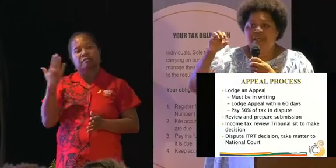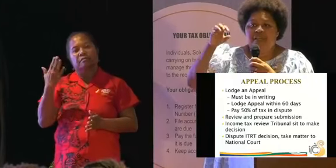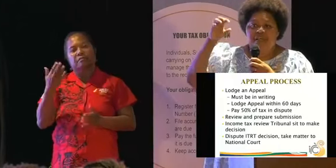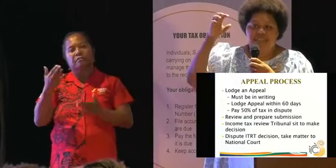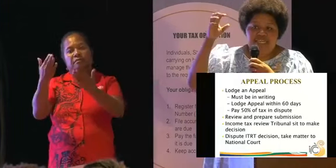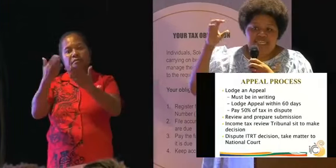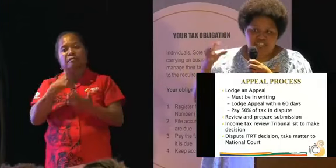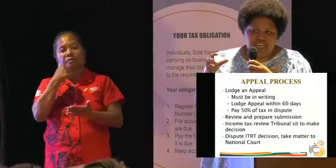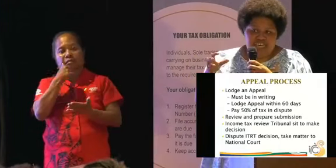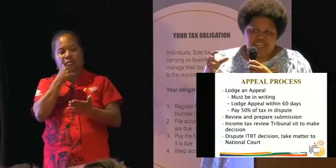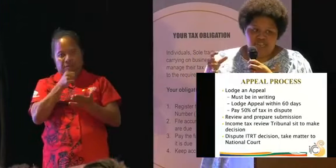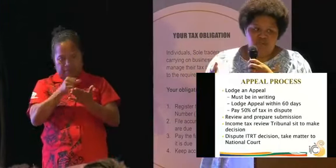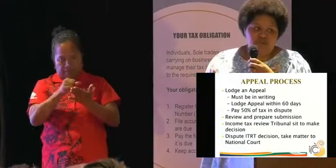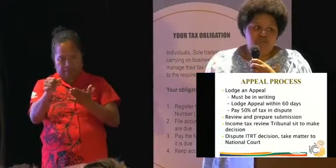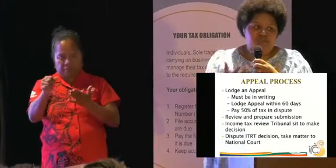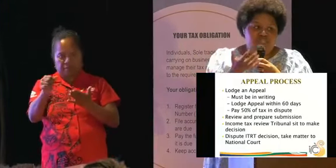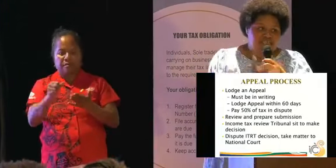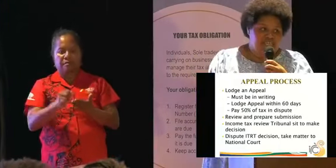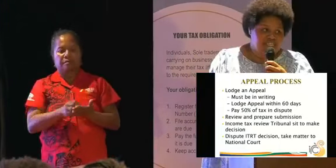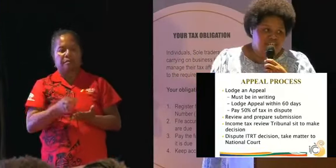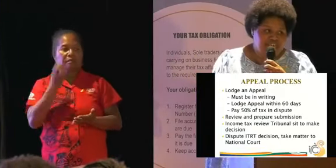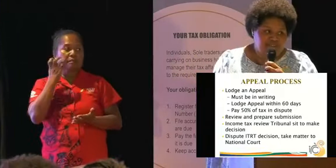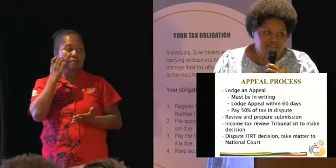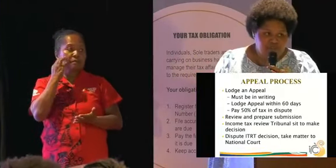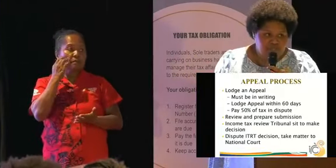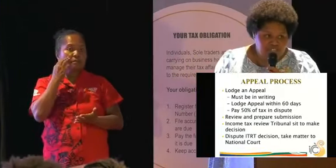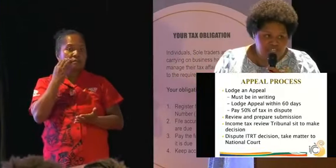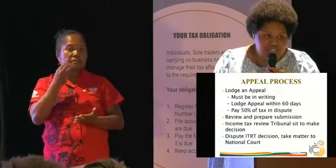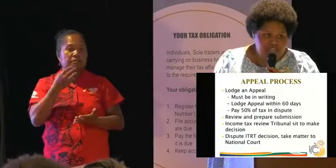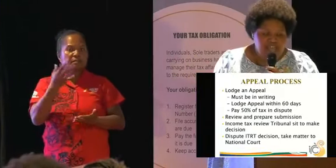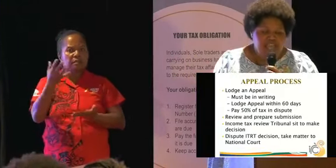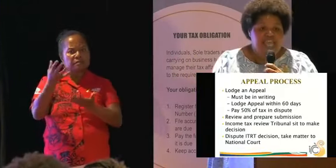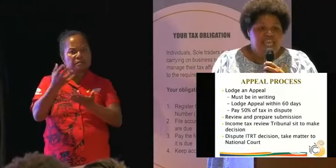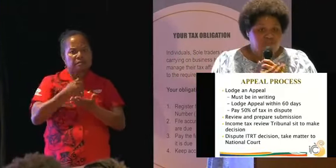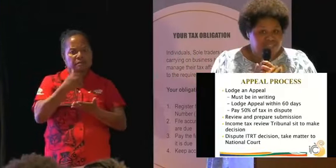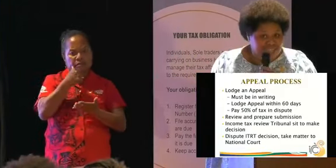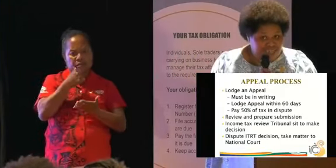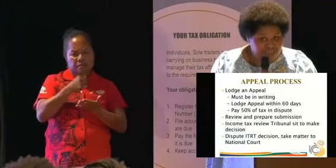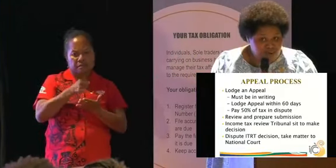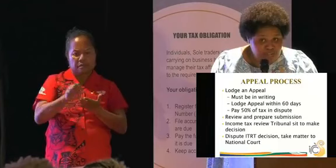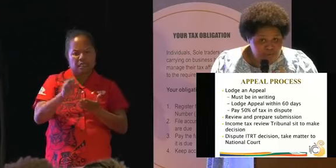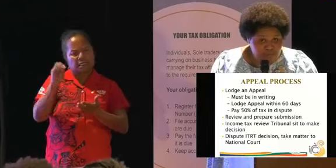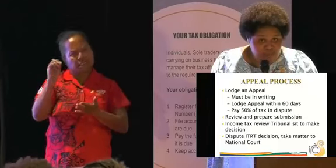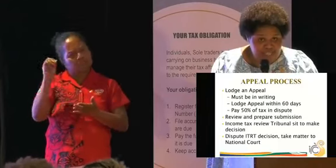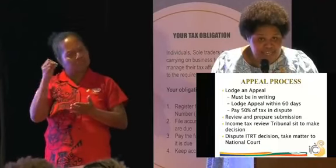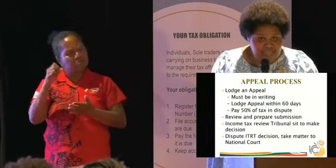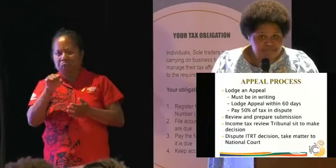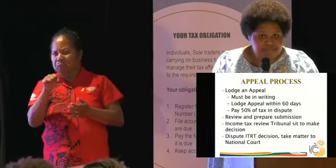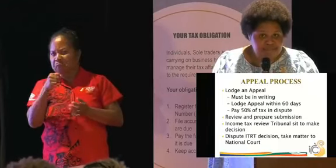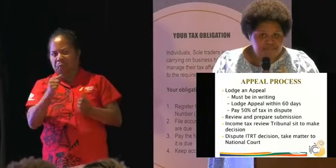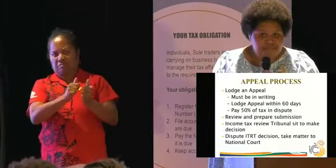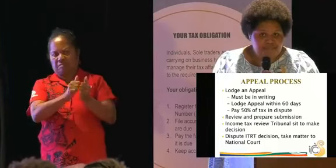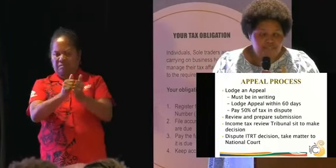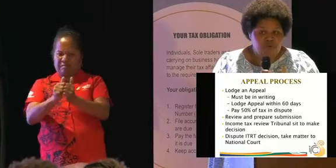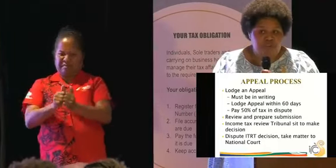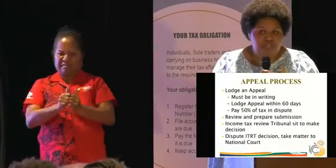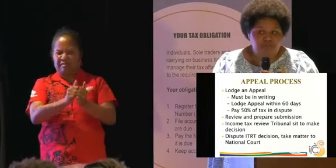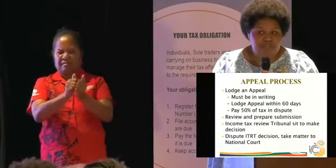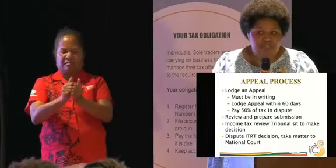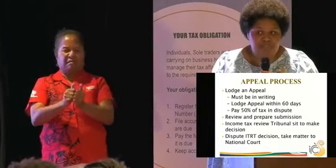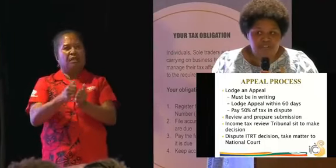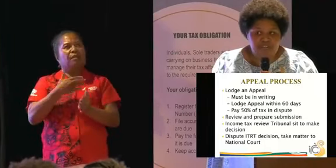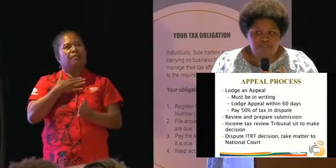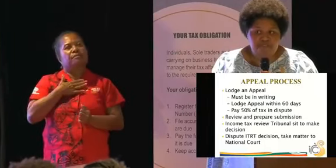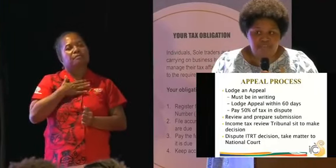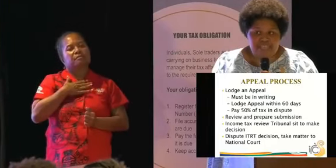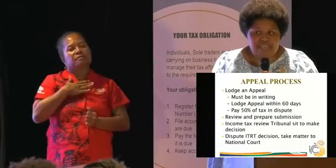receive the decision letter. So when you receive the decision letter from objection and you still don't agree with it, you want